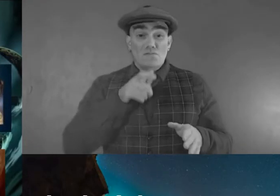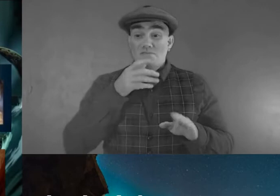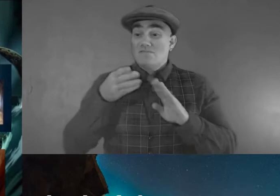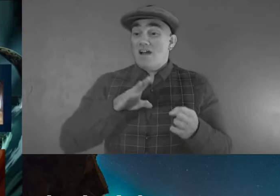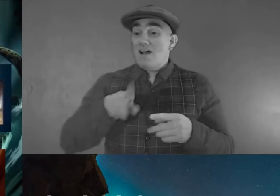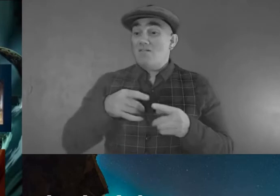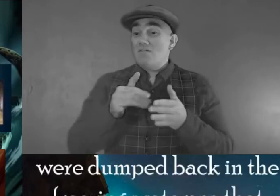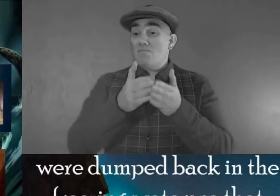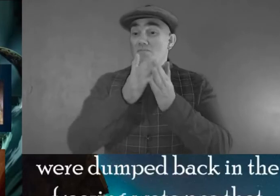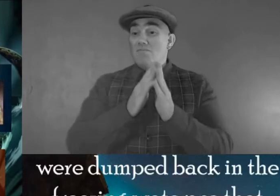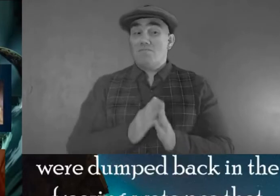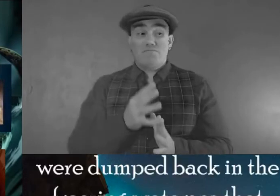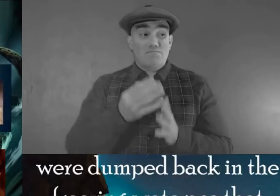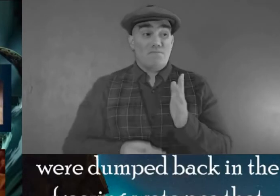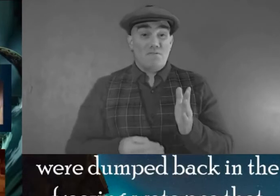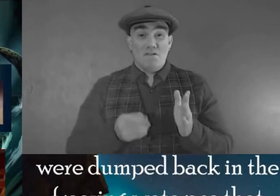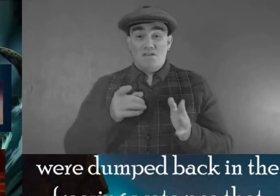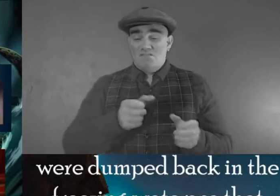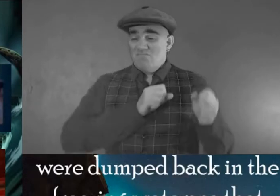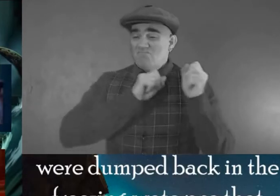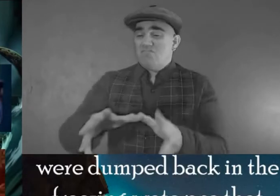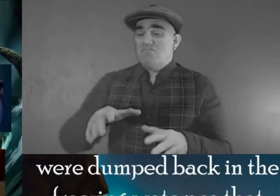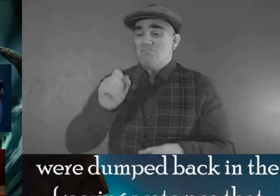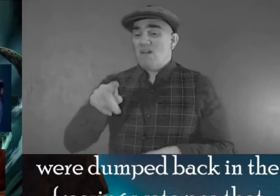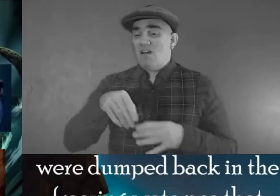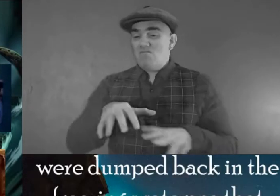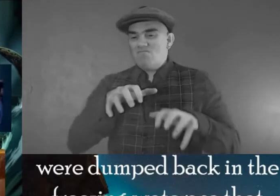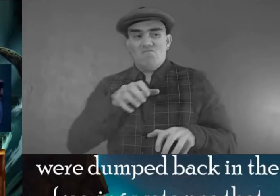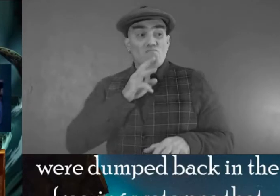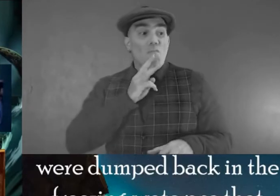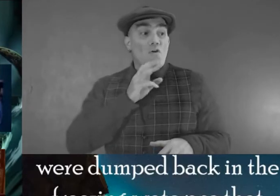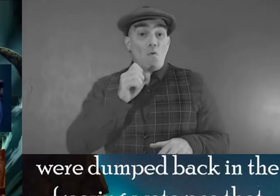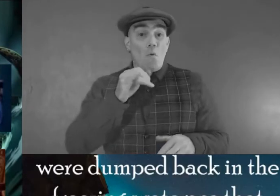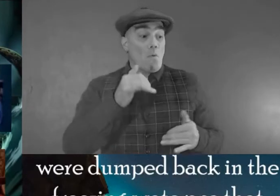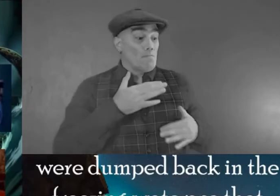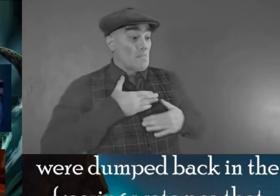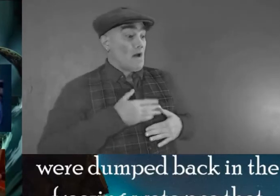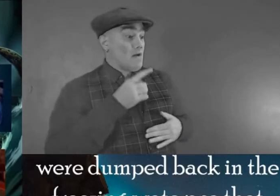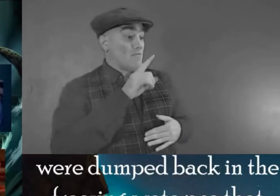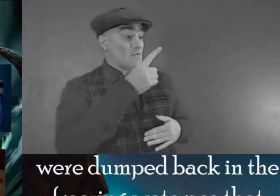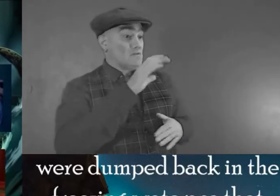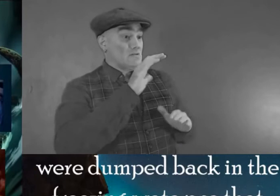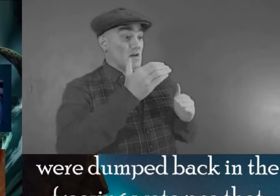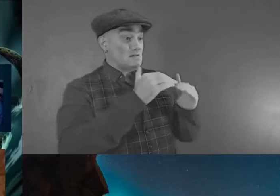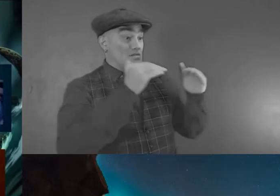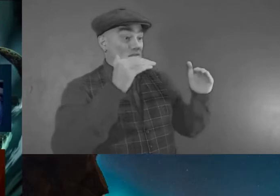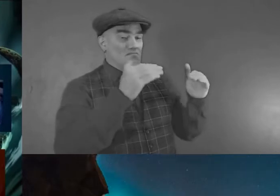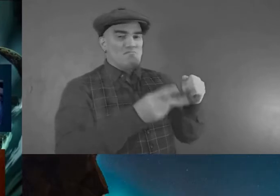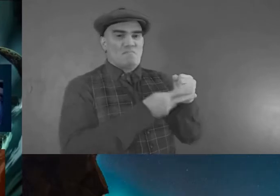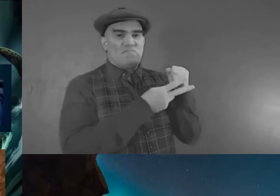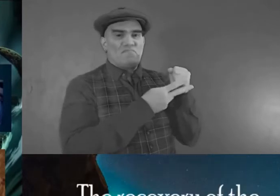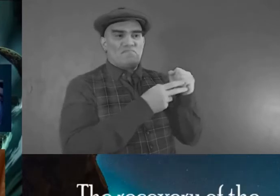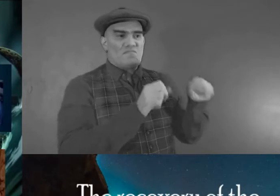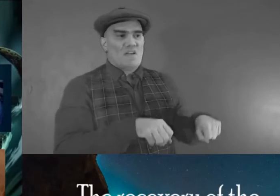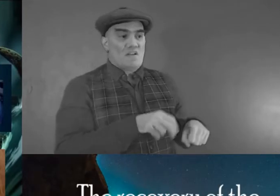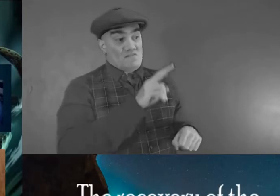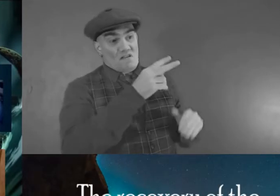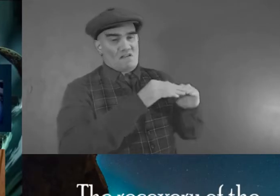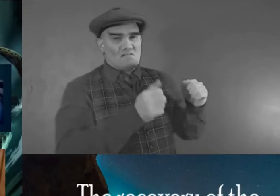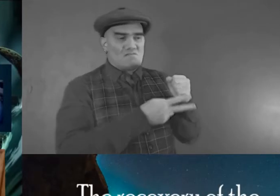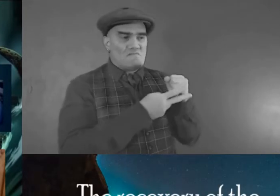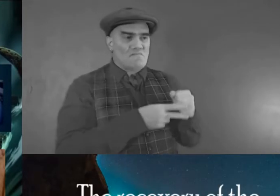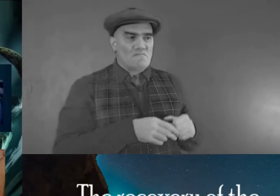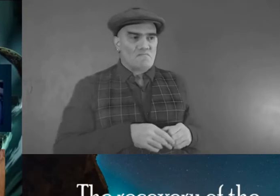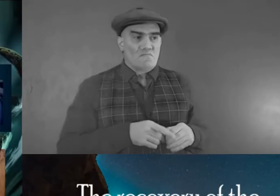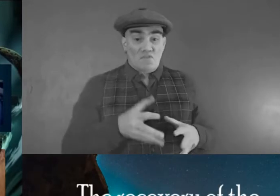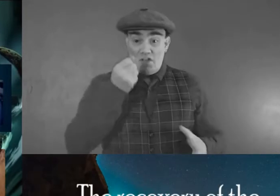sank were dumped back into the freezing waters so that the bodies belonging to the higher class could be saved. The recovery